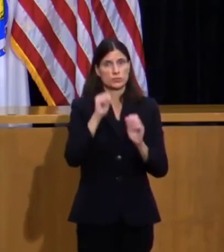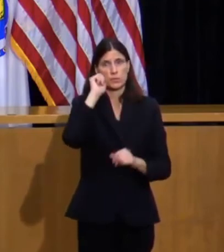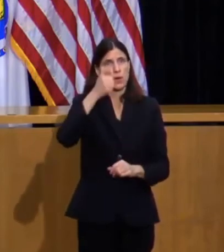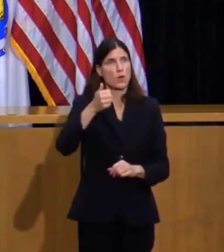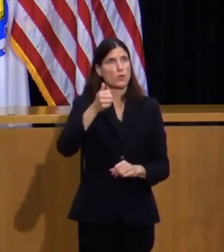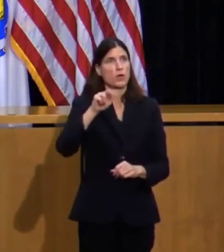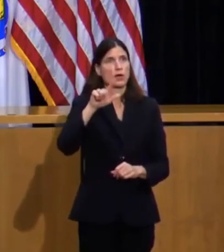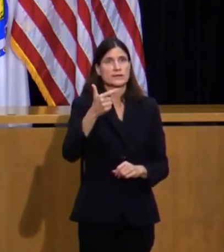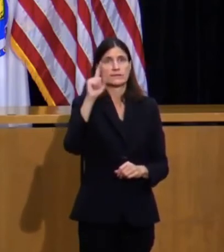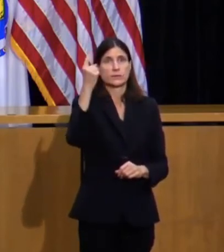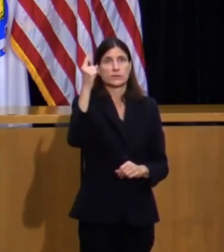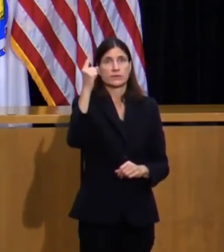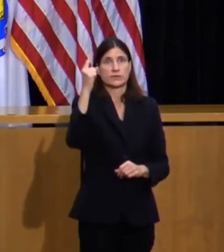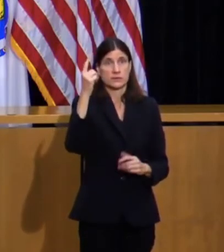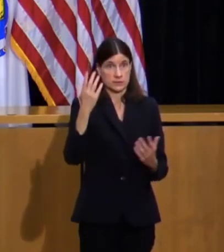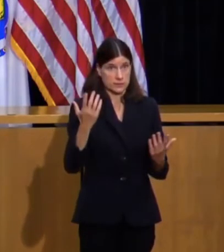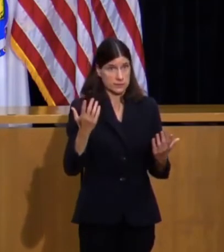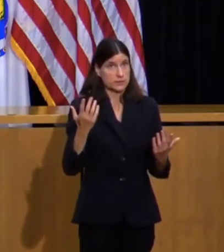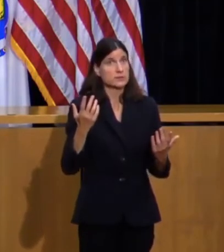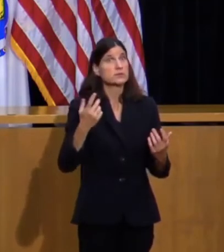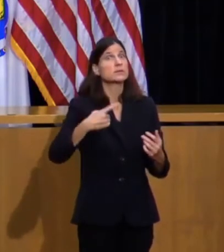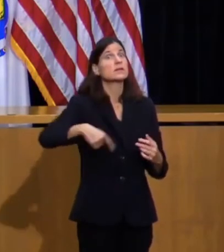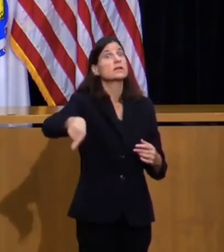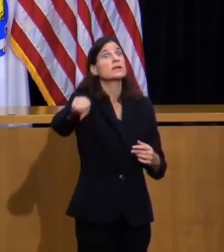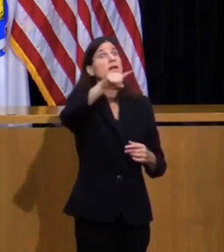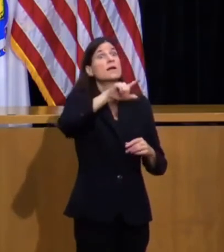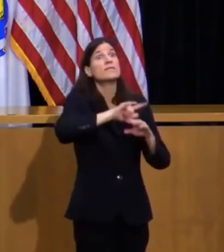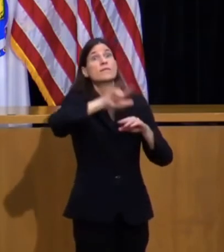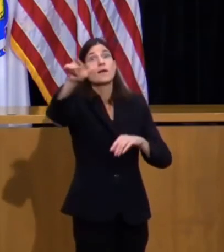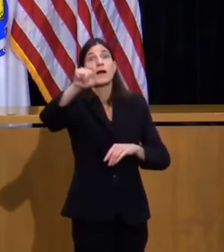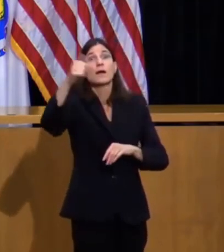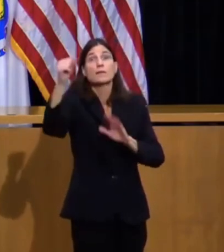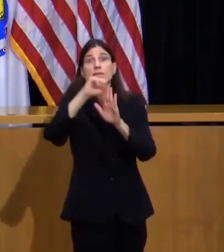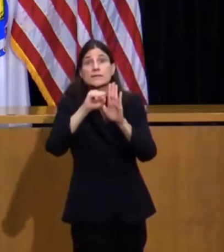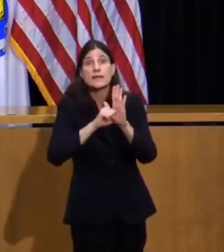People do not have to quarantine if they can produce a negative